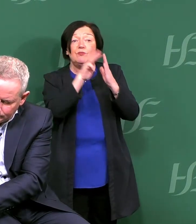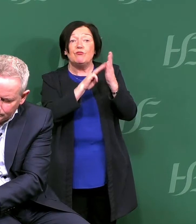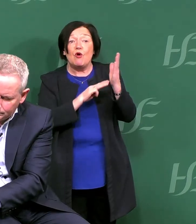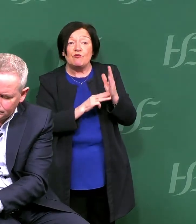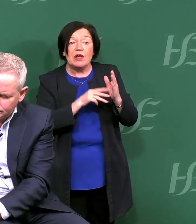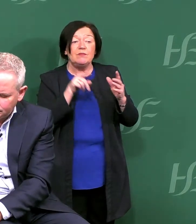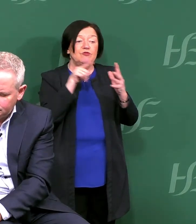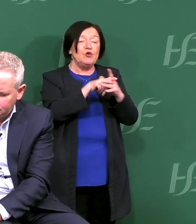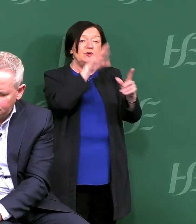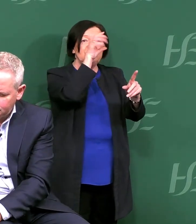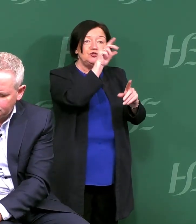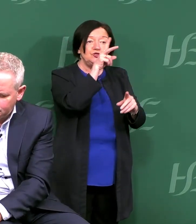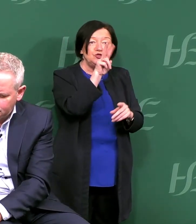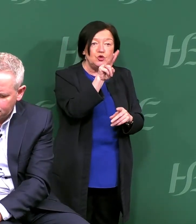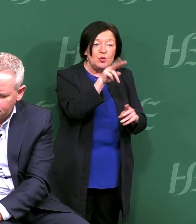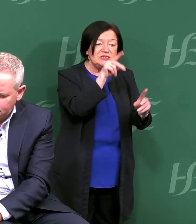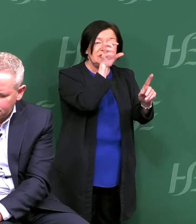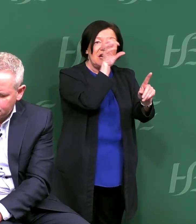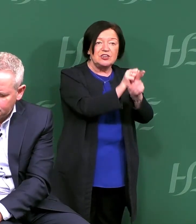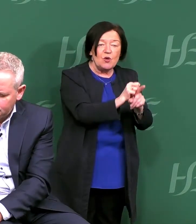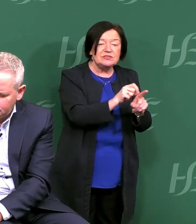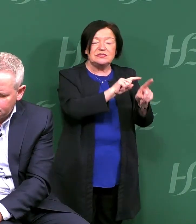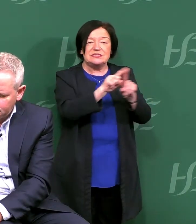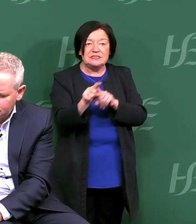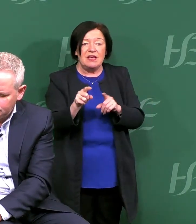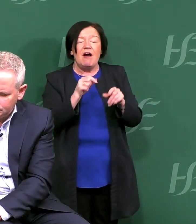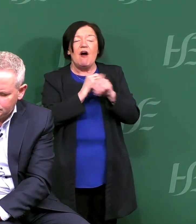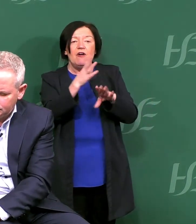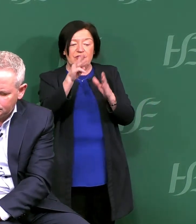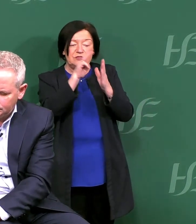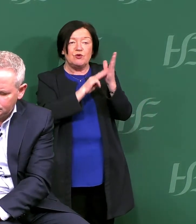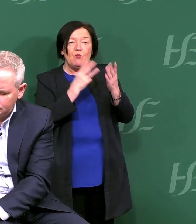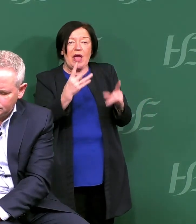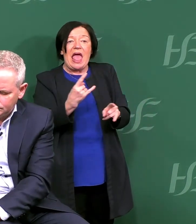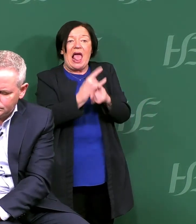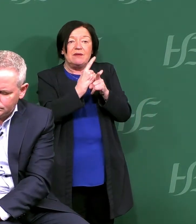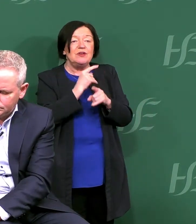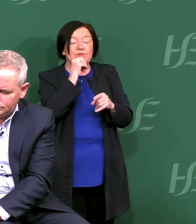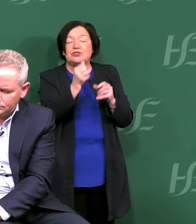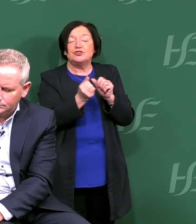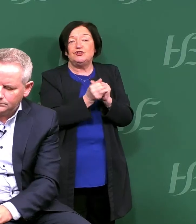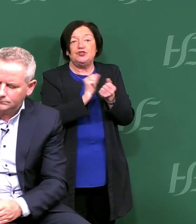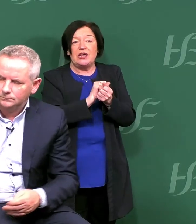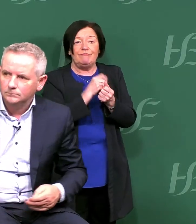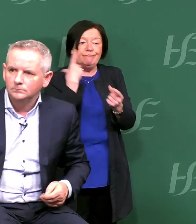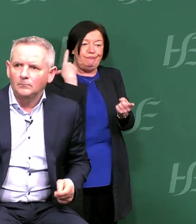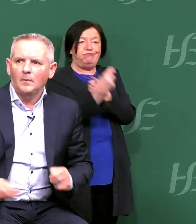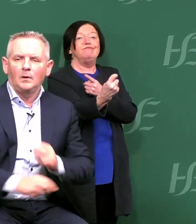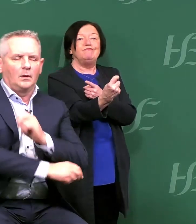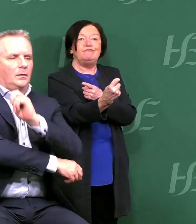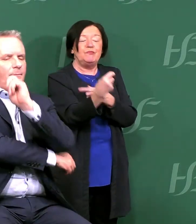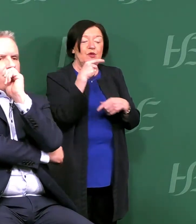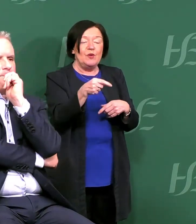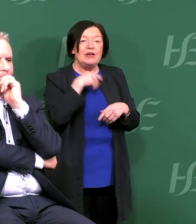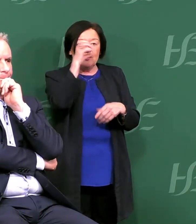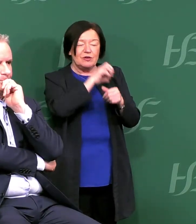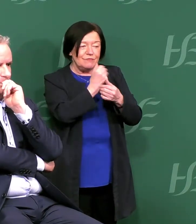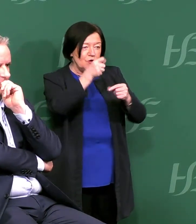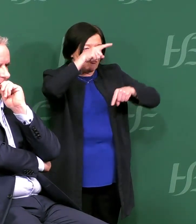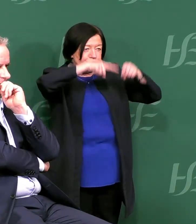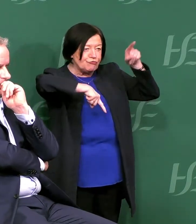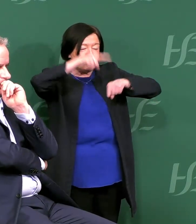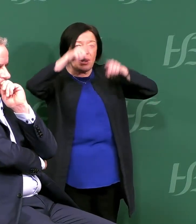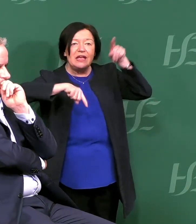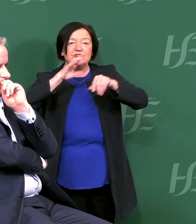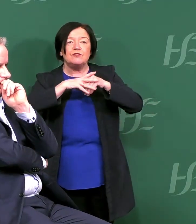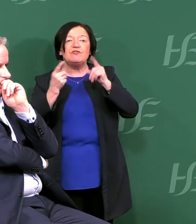dual diagnosis, etc., early intervention psychosis. So all of these programs will help too, but it doesn't change overnight, and I think we have to look at the whole range of responses